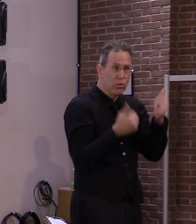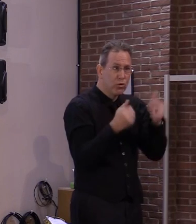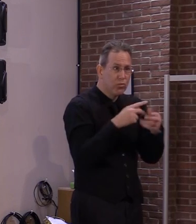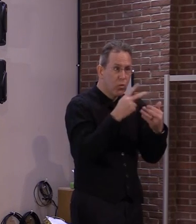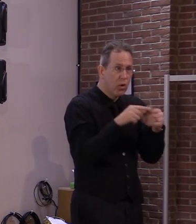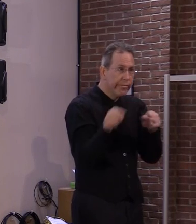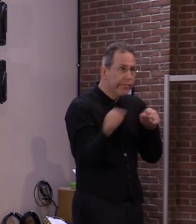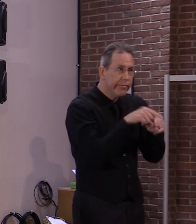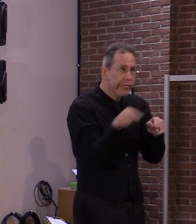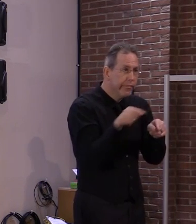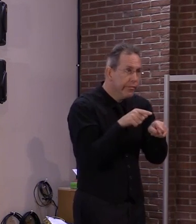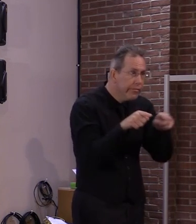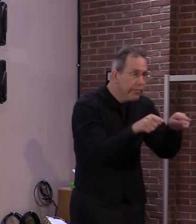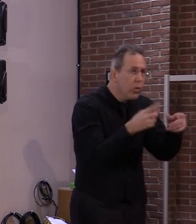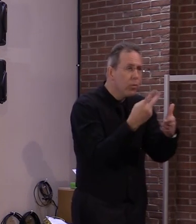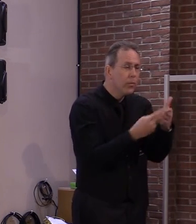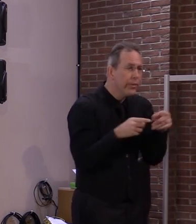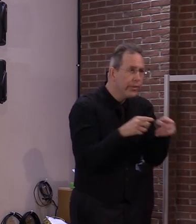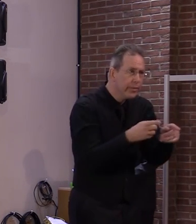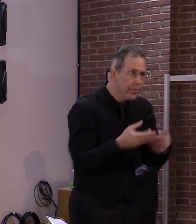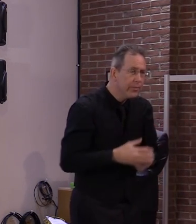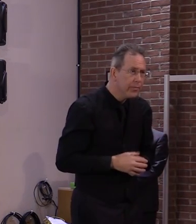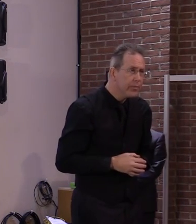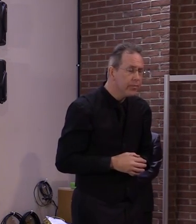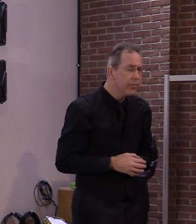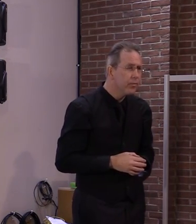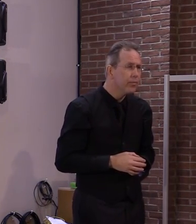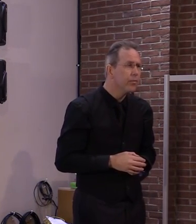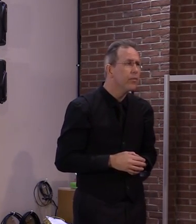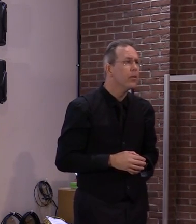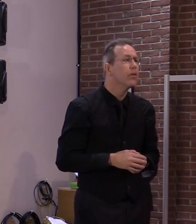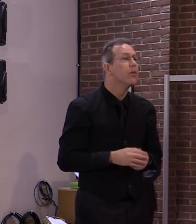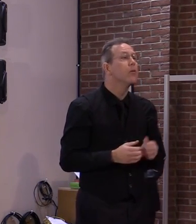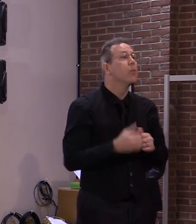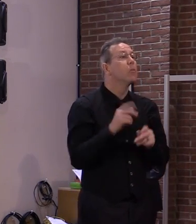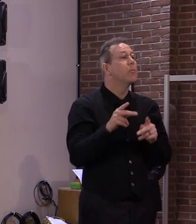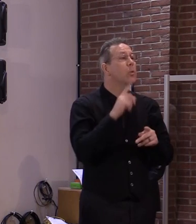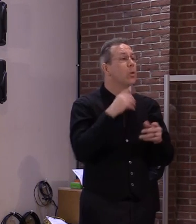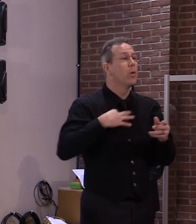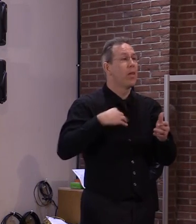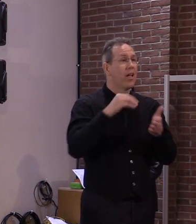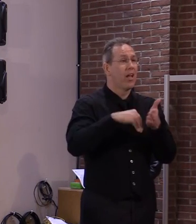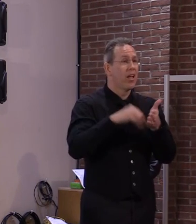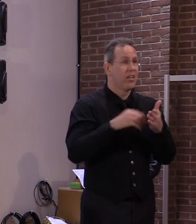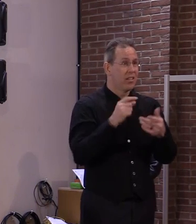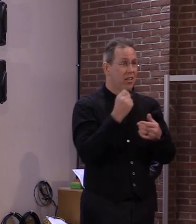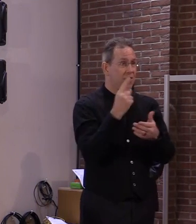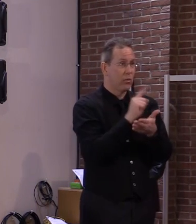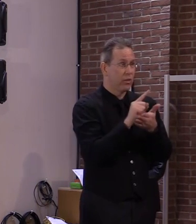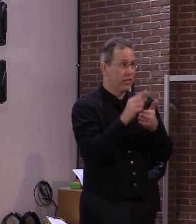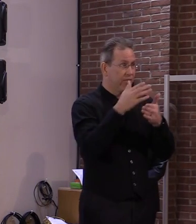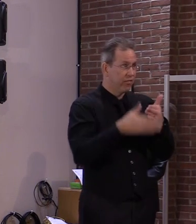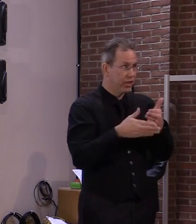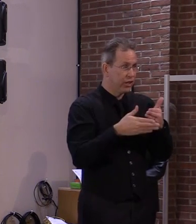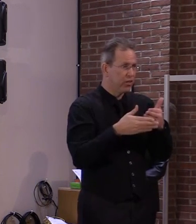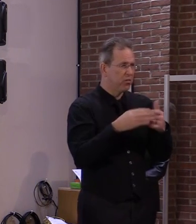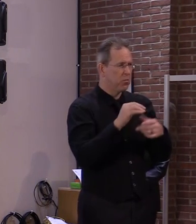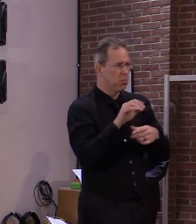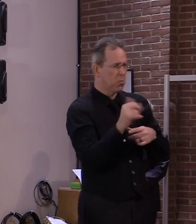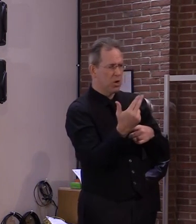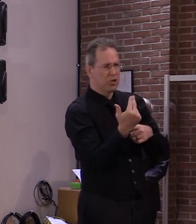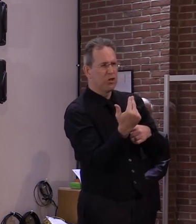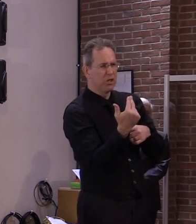board. But for the most part, the 11 weeks will end somewhere between the benefit week ending March